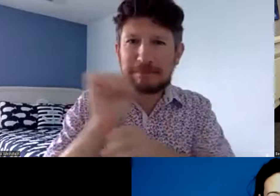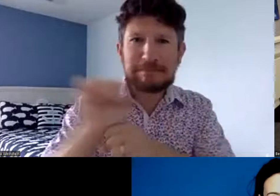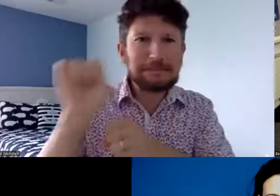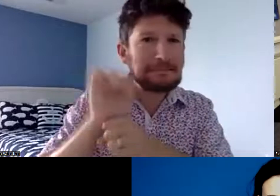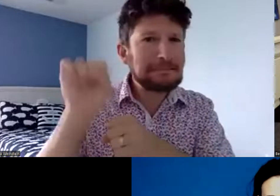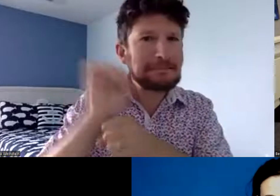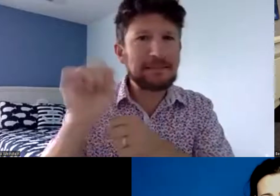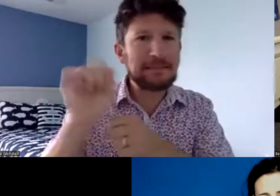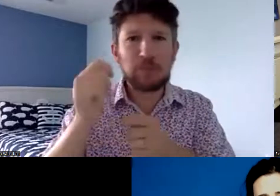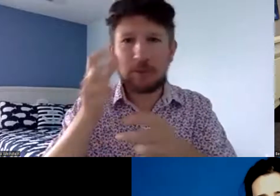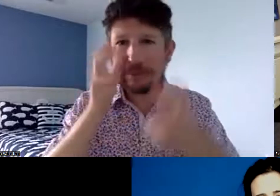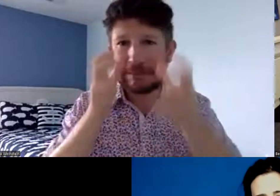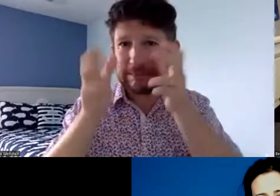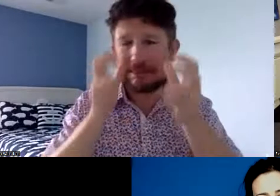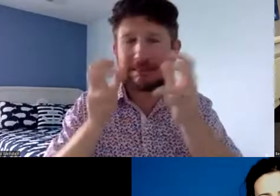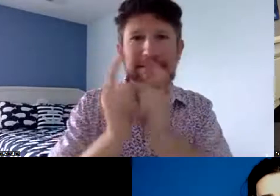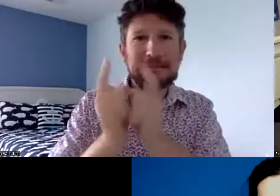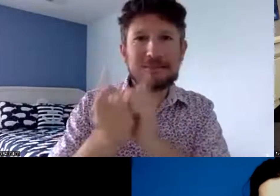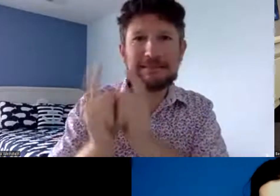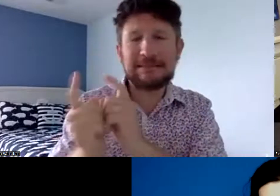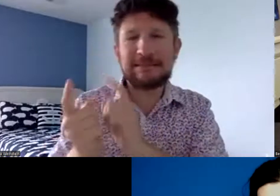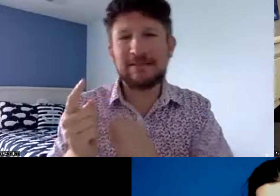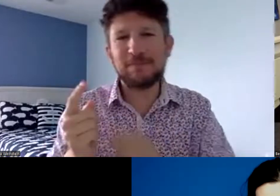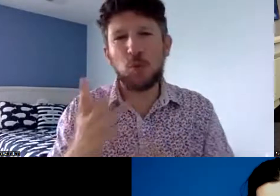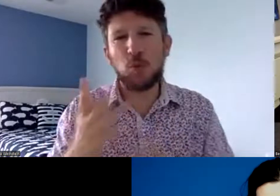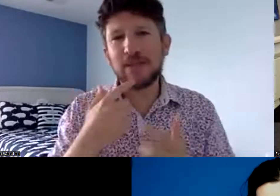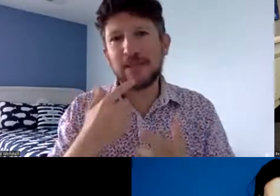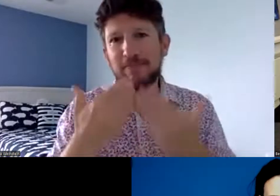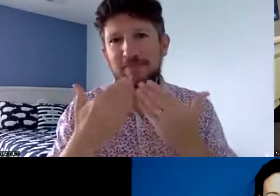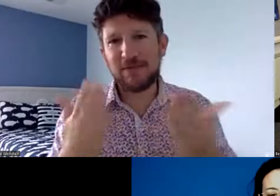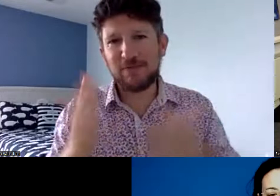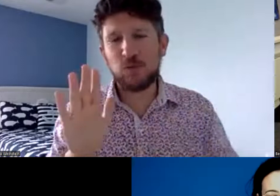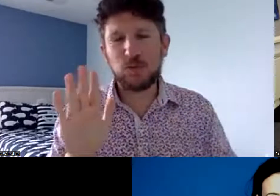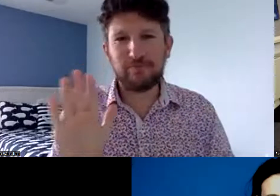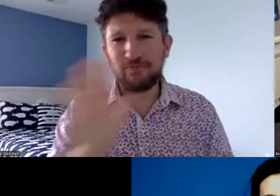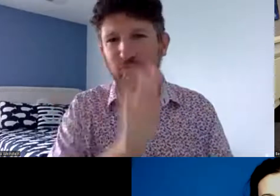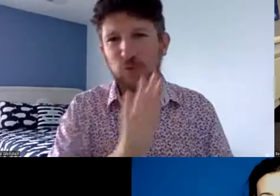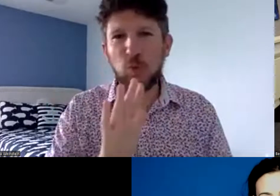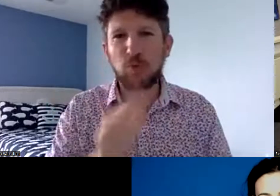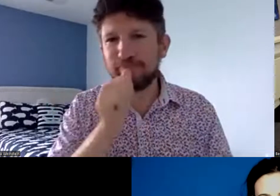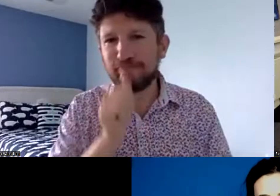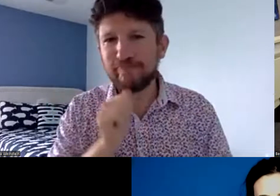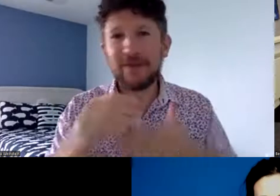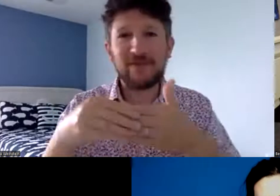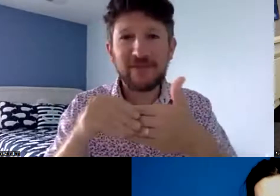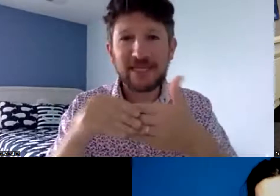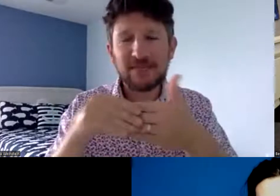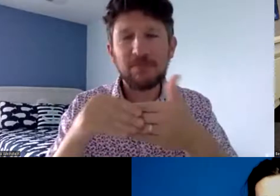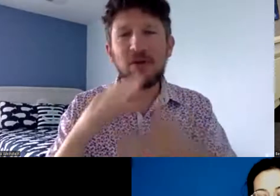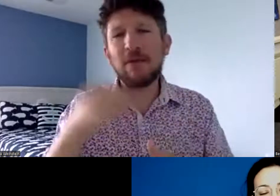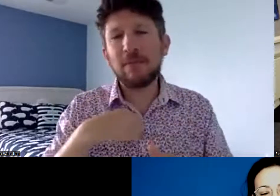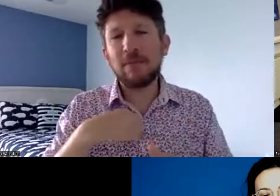I really appreciate it, and the interpreters as well for working to try to figure out and interpret based on